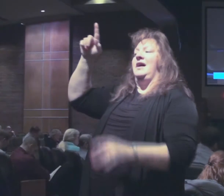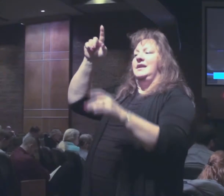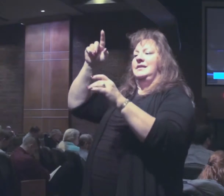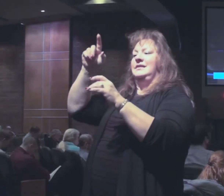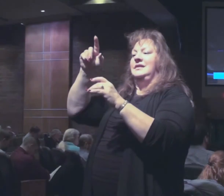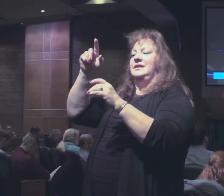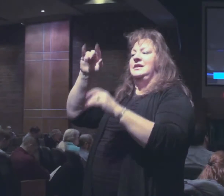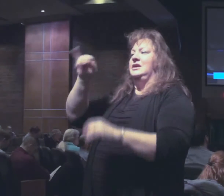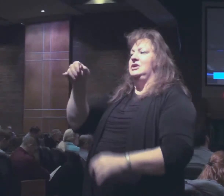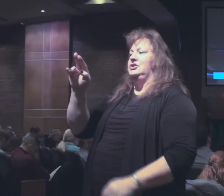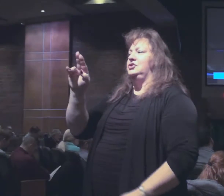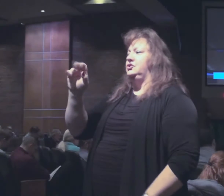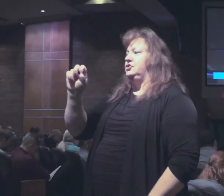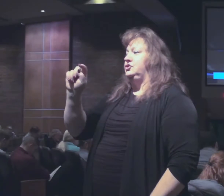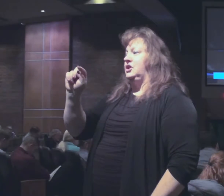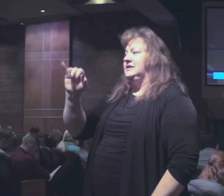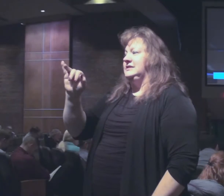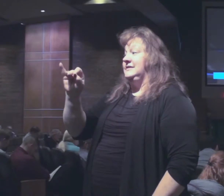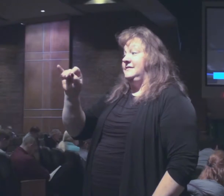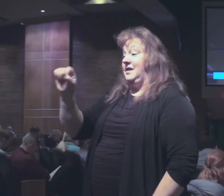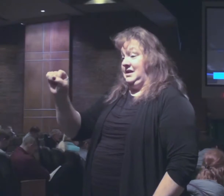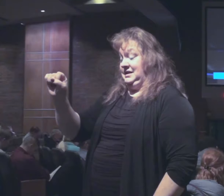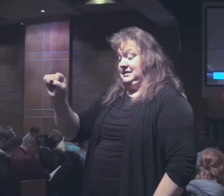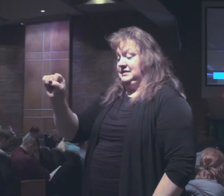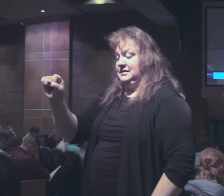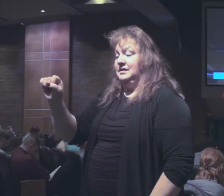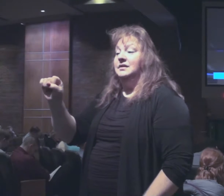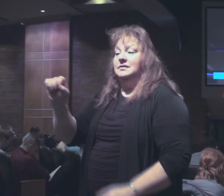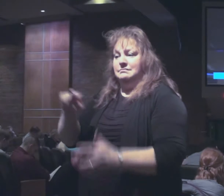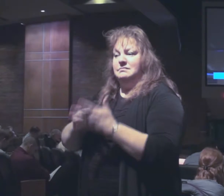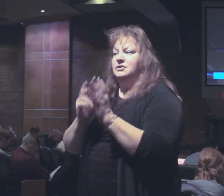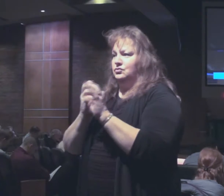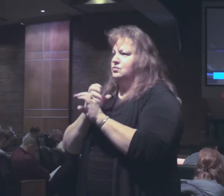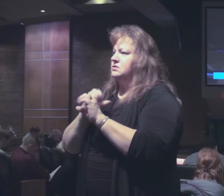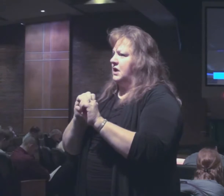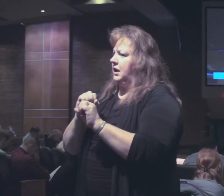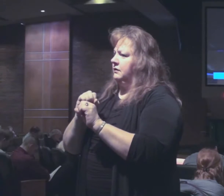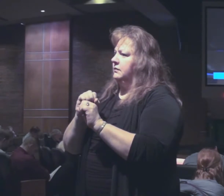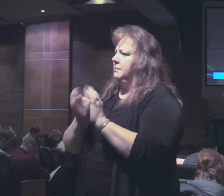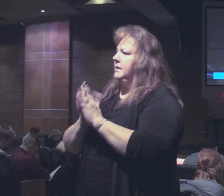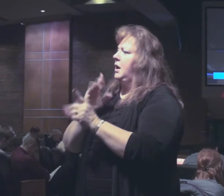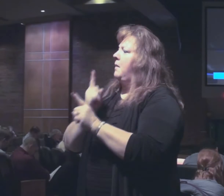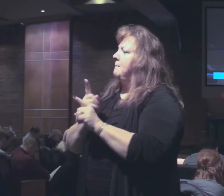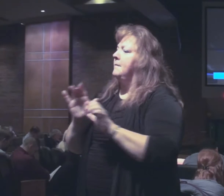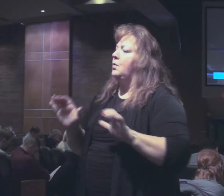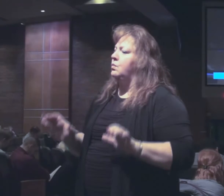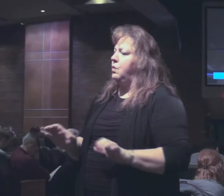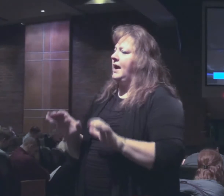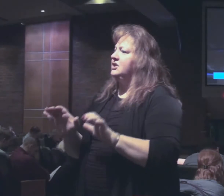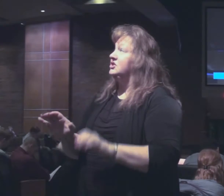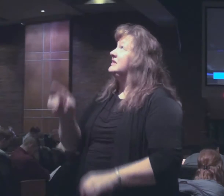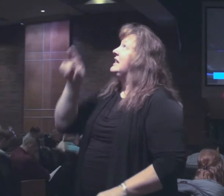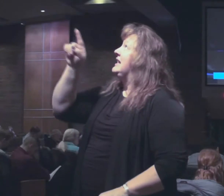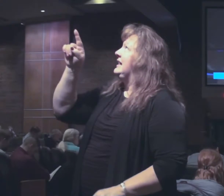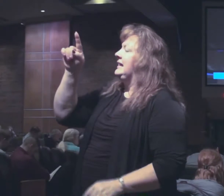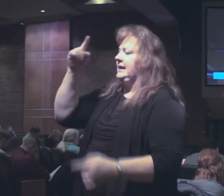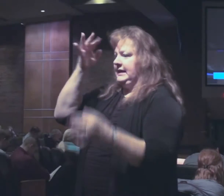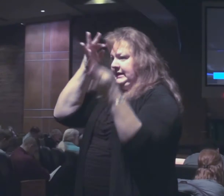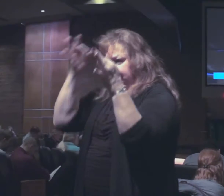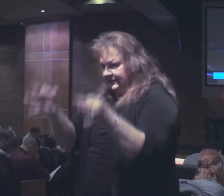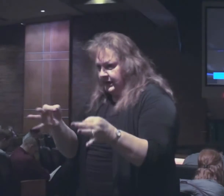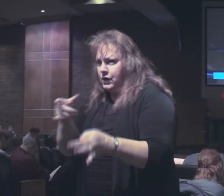justifies. And you remember the word justifies? The basic word is the word righteous. He's the one who